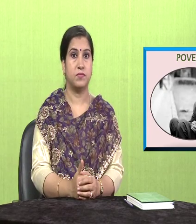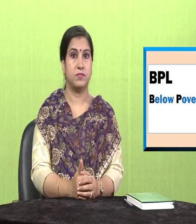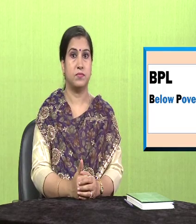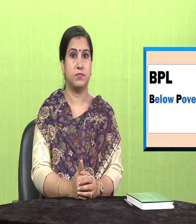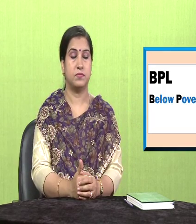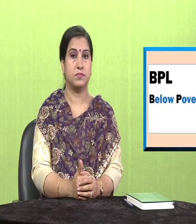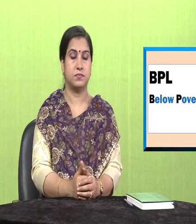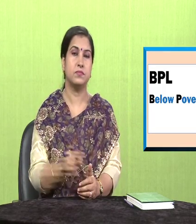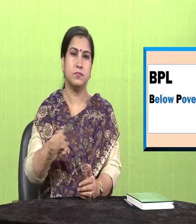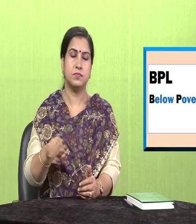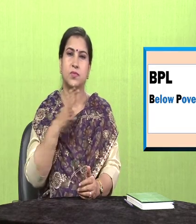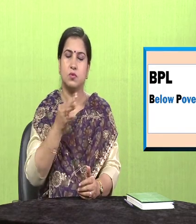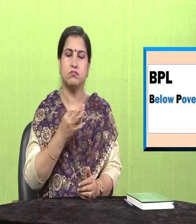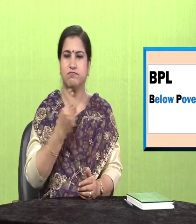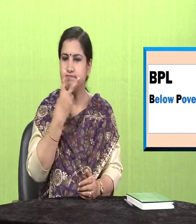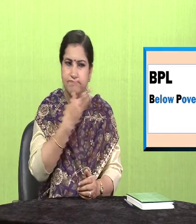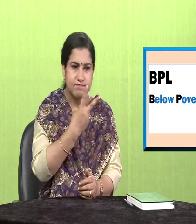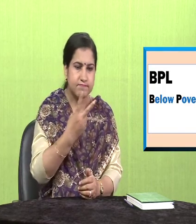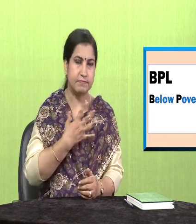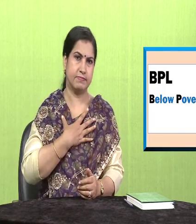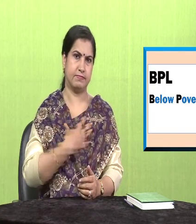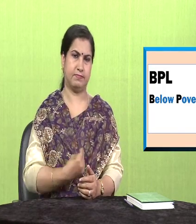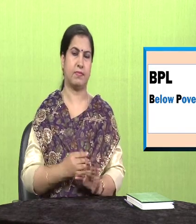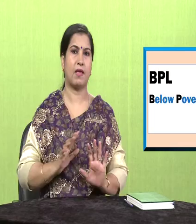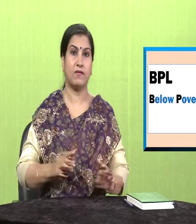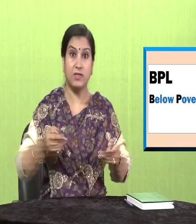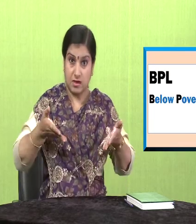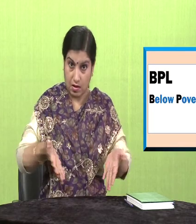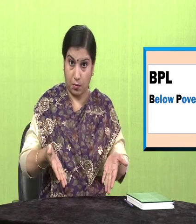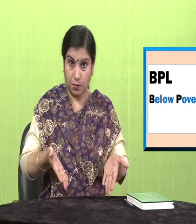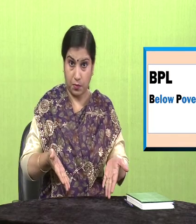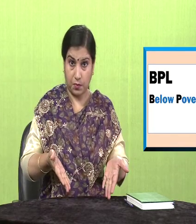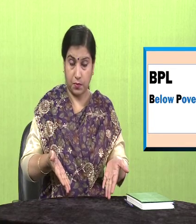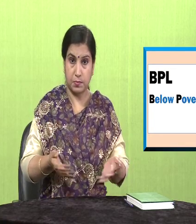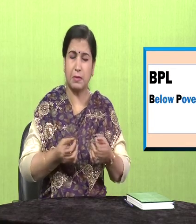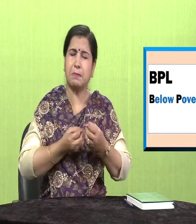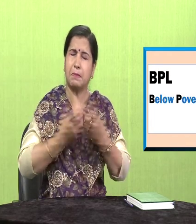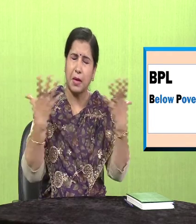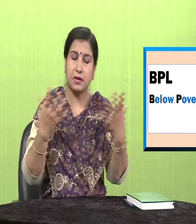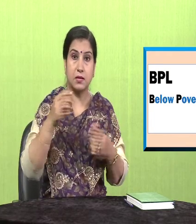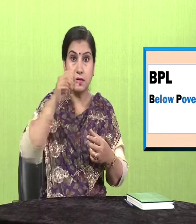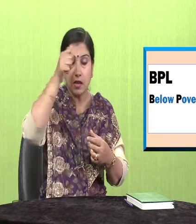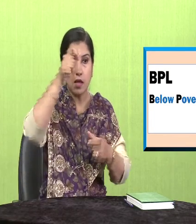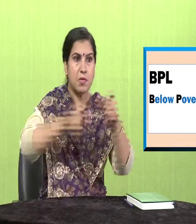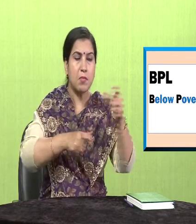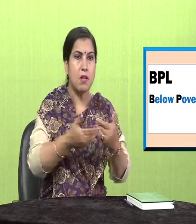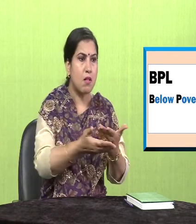It is really sad that even today, many Indians live below the poverty